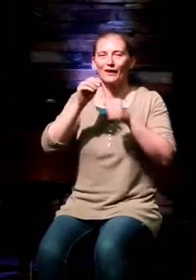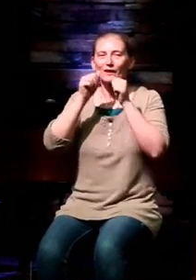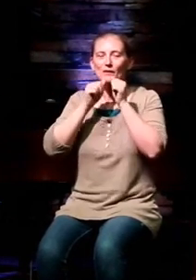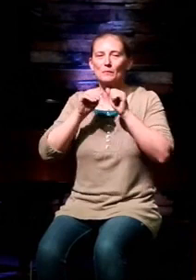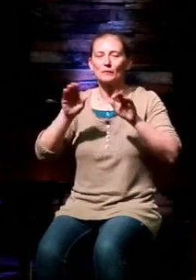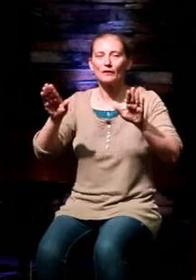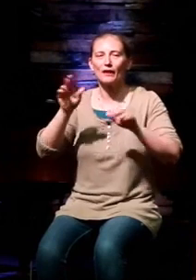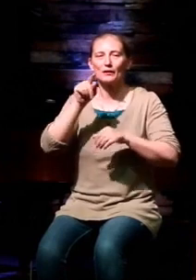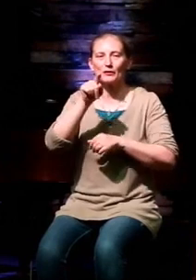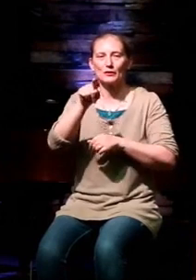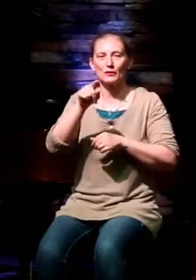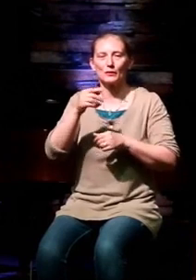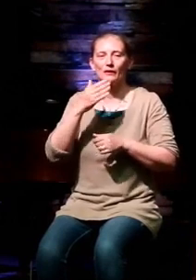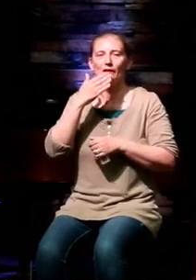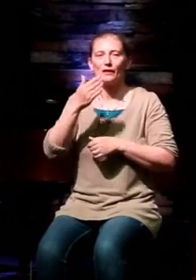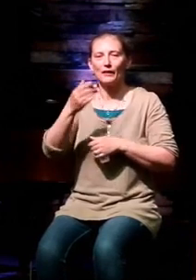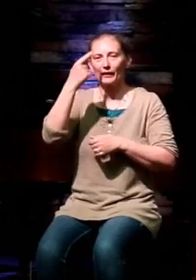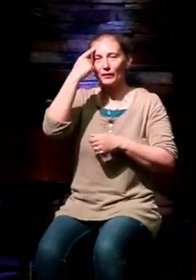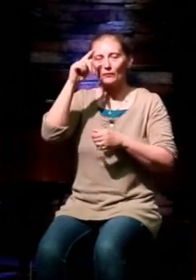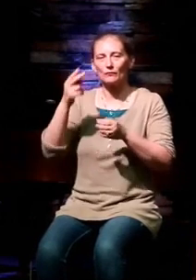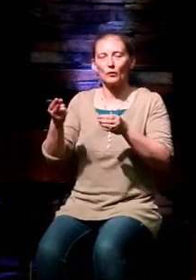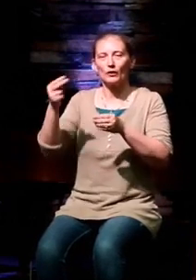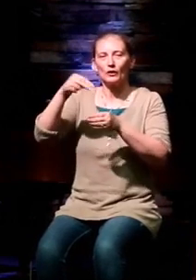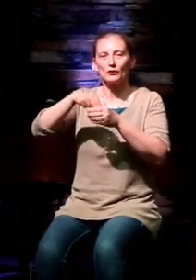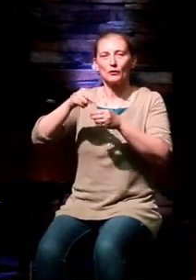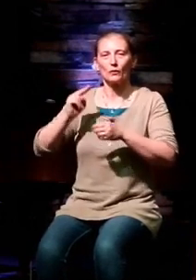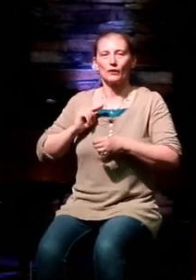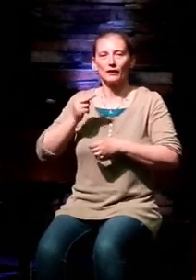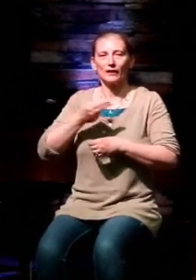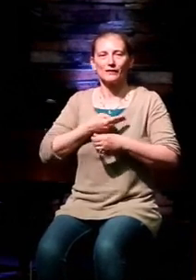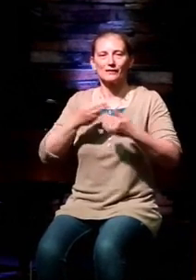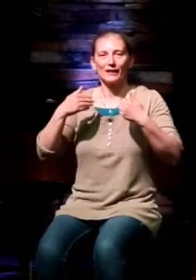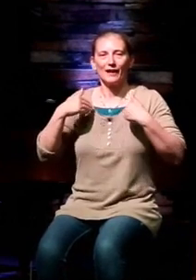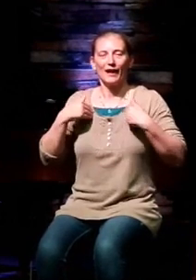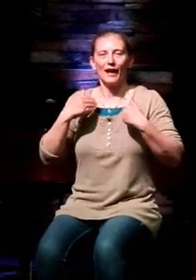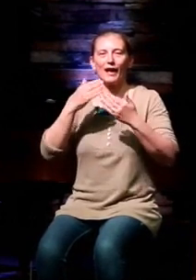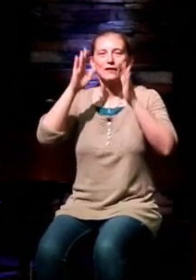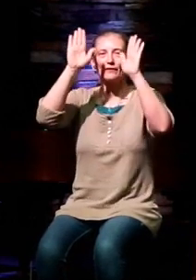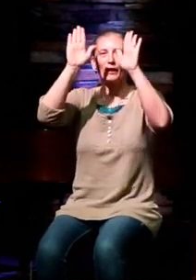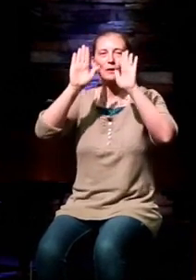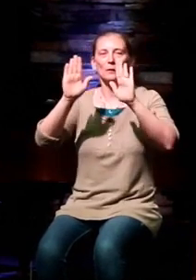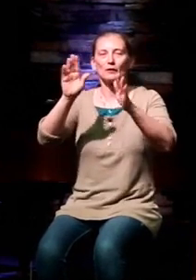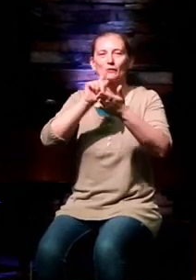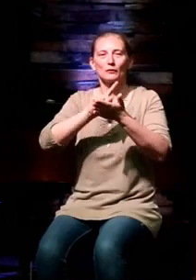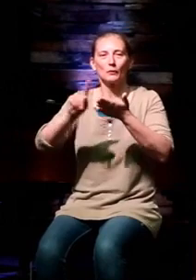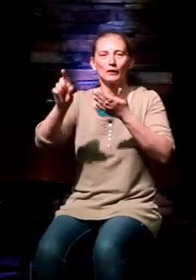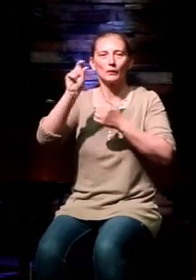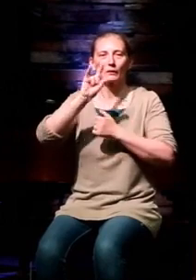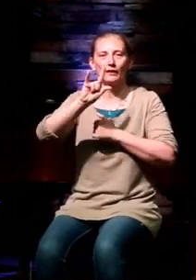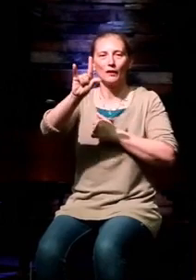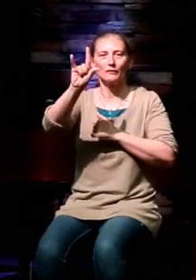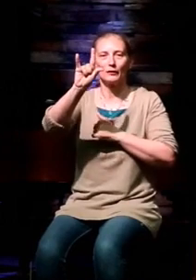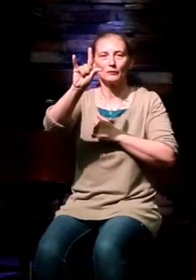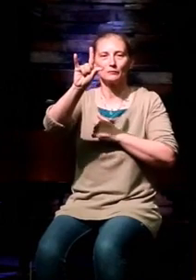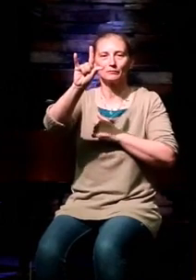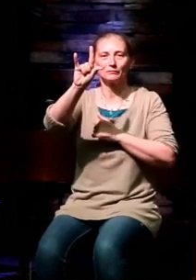Thank you for joining us online today. Have a wonderful and safe week. We'll see you again next week. We love you all.